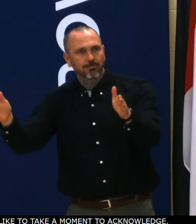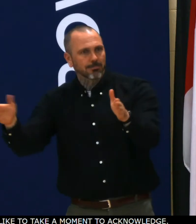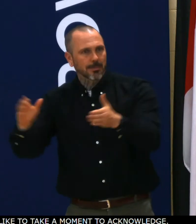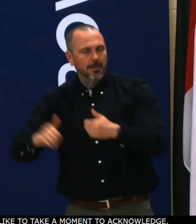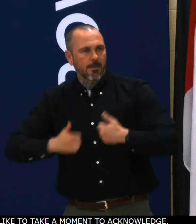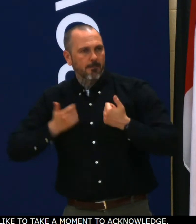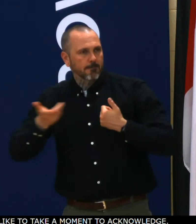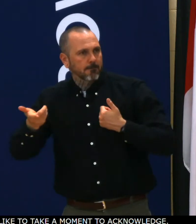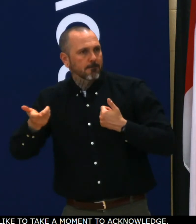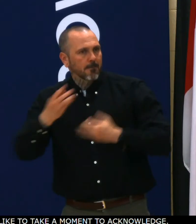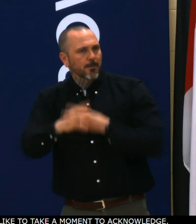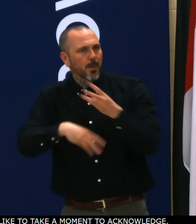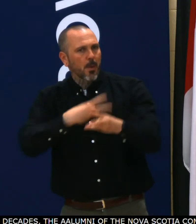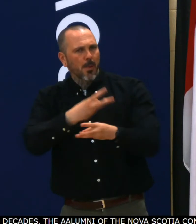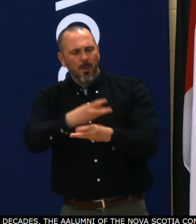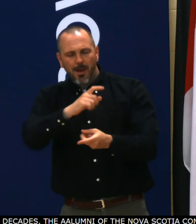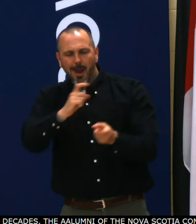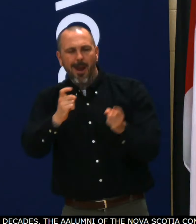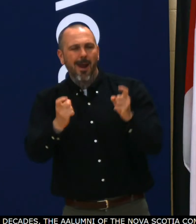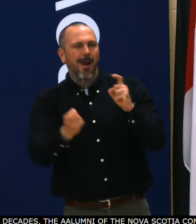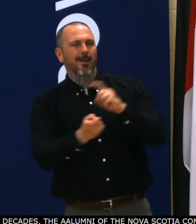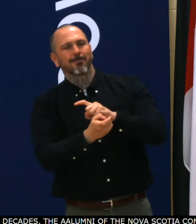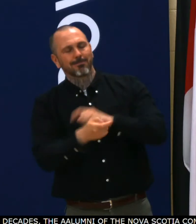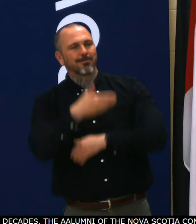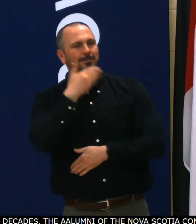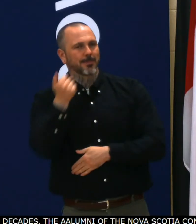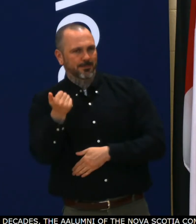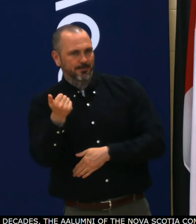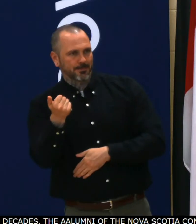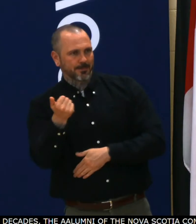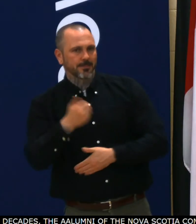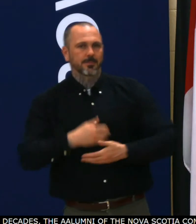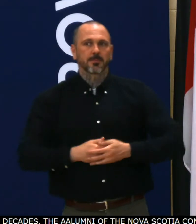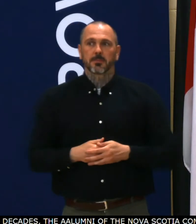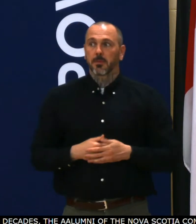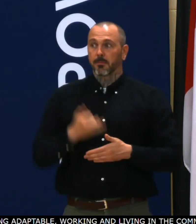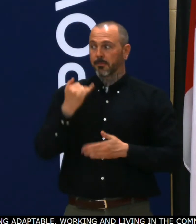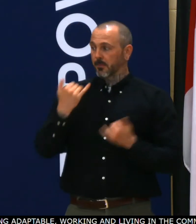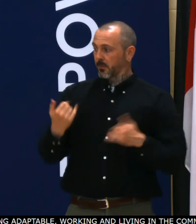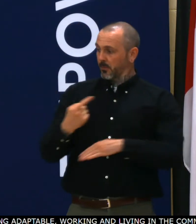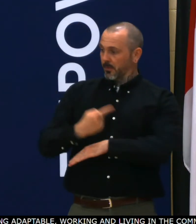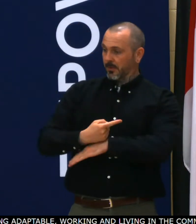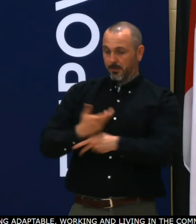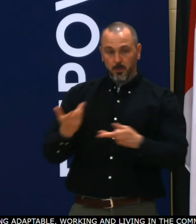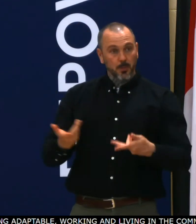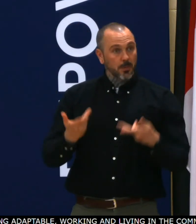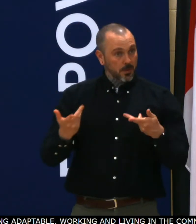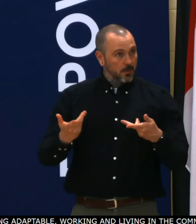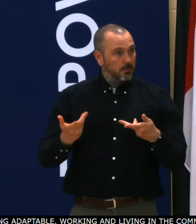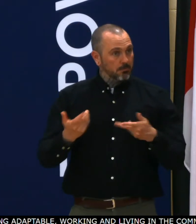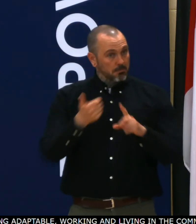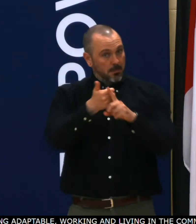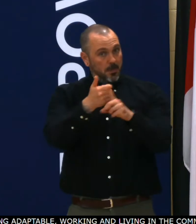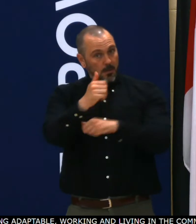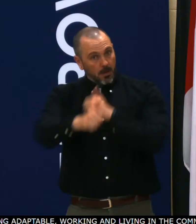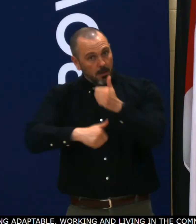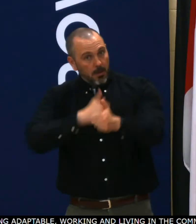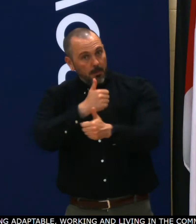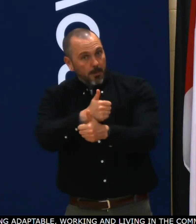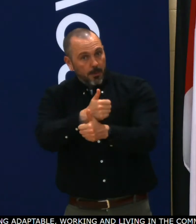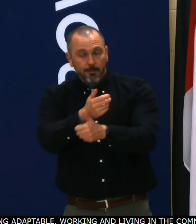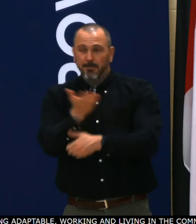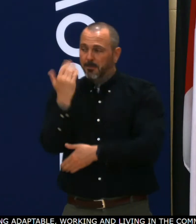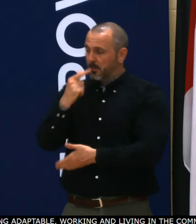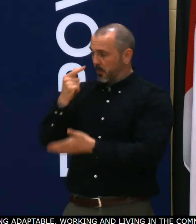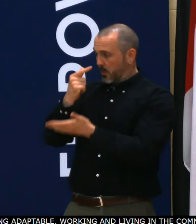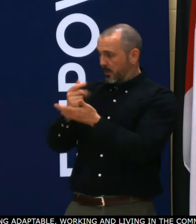place. So if you're joining us this afternoon and you are a past graduate of NSCC, or one of our predecessor